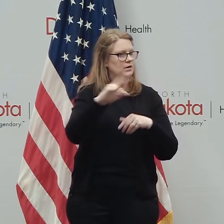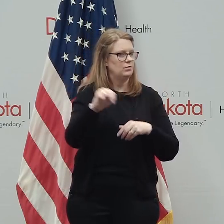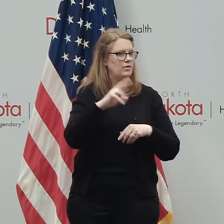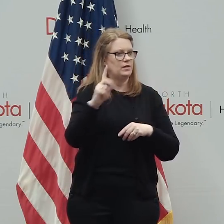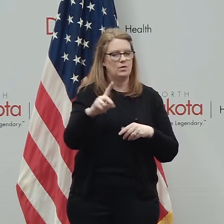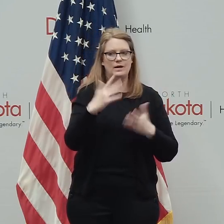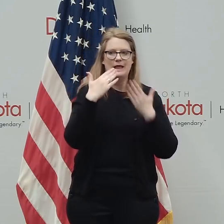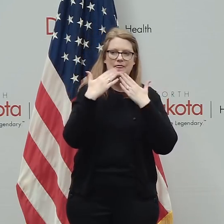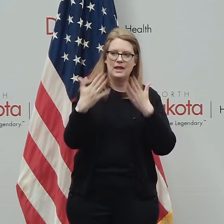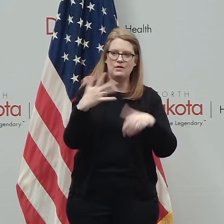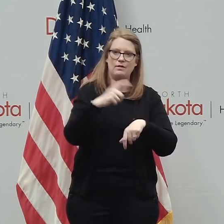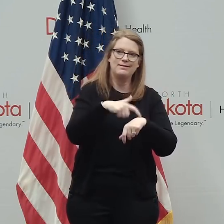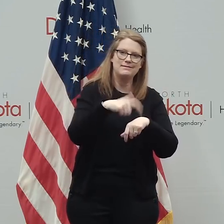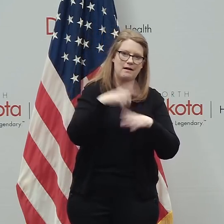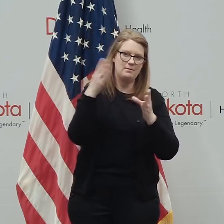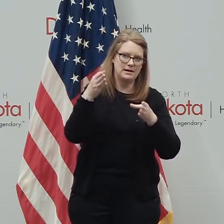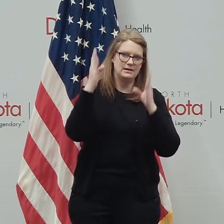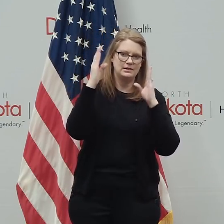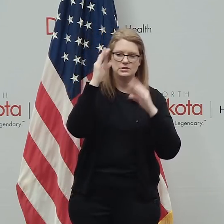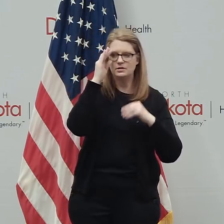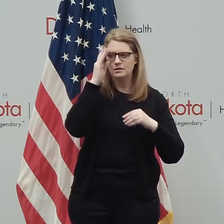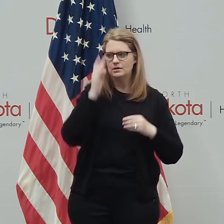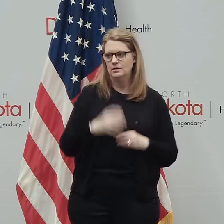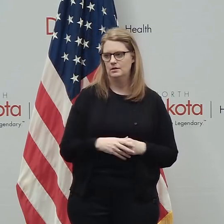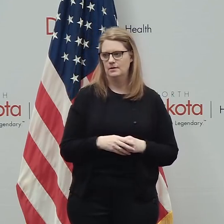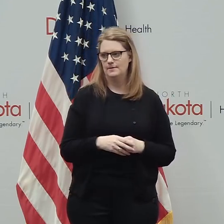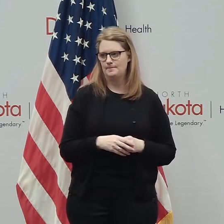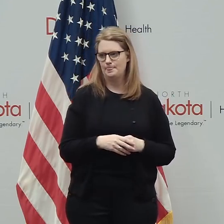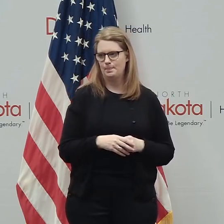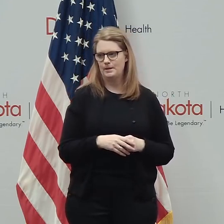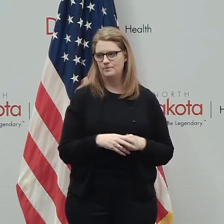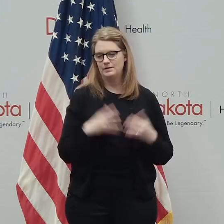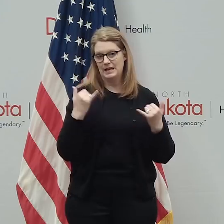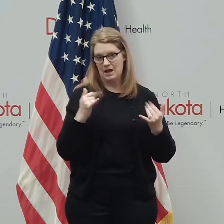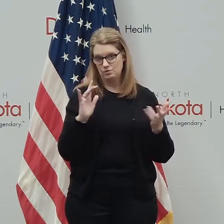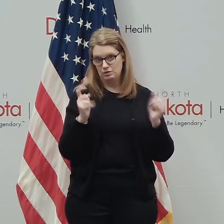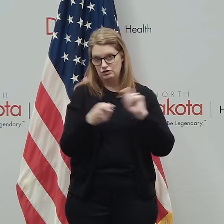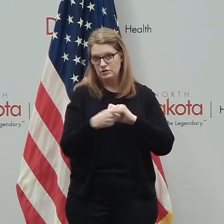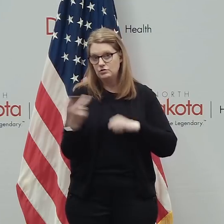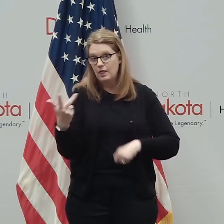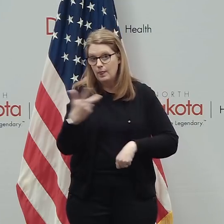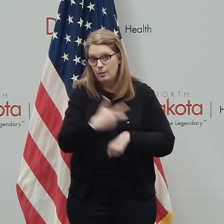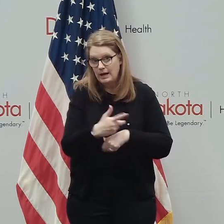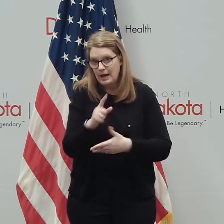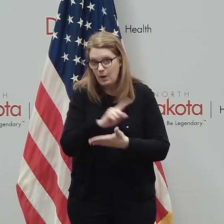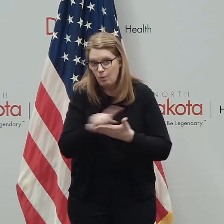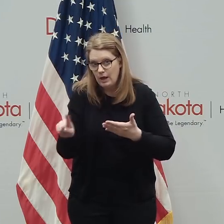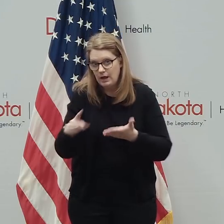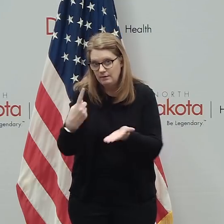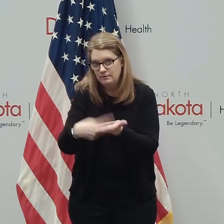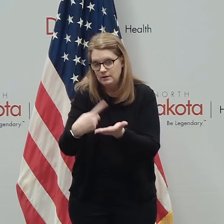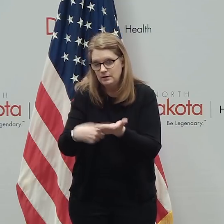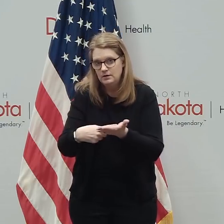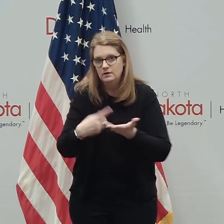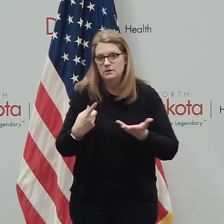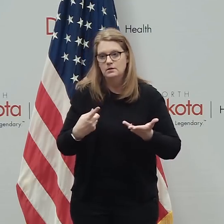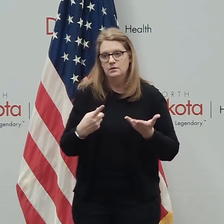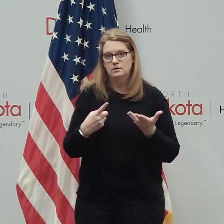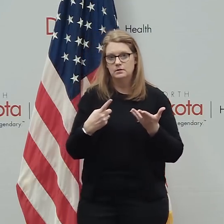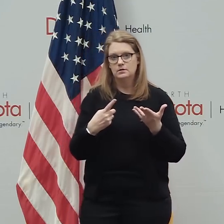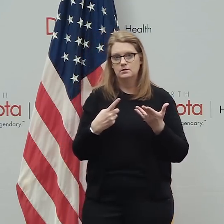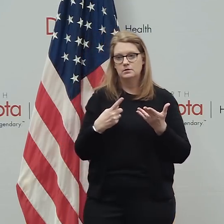their time and attention. But we do, as we go to 3-day a week schedule, we